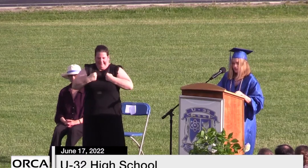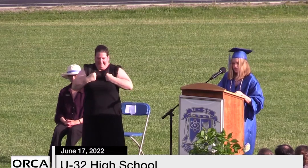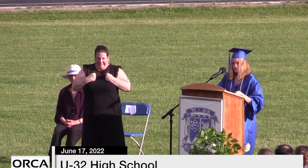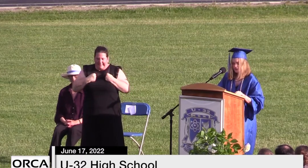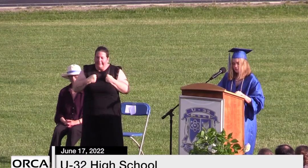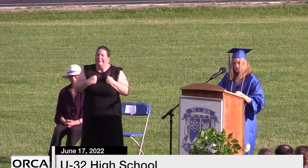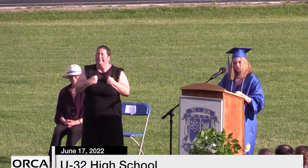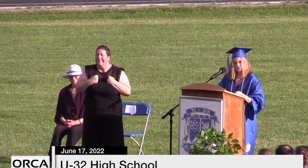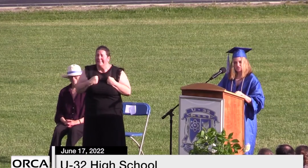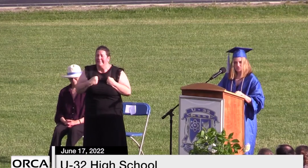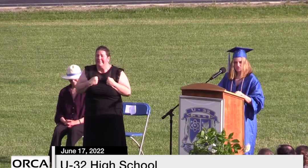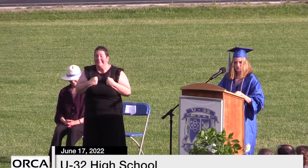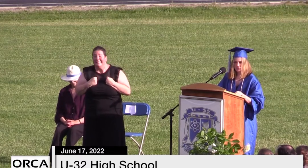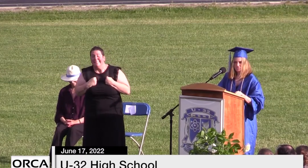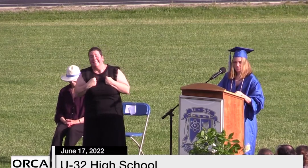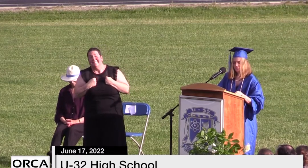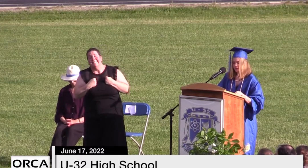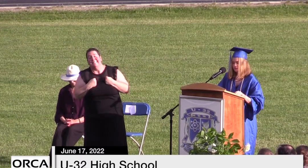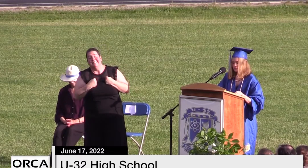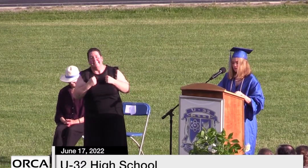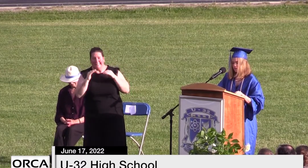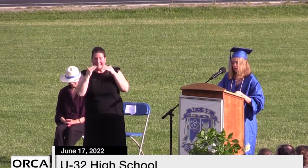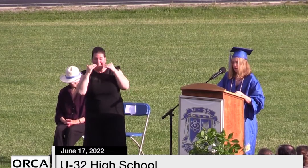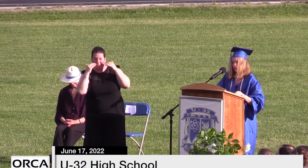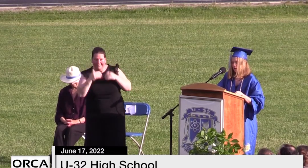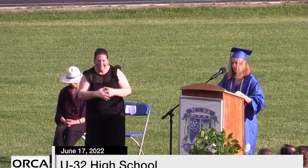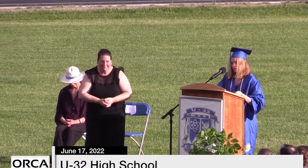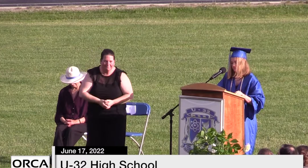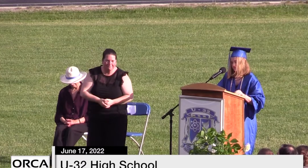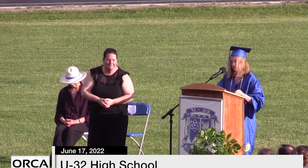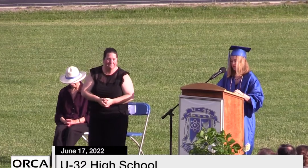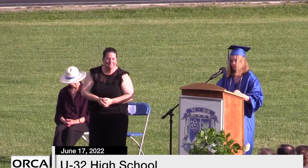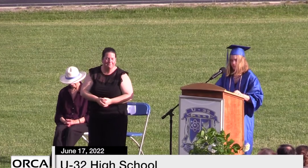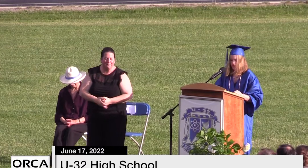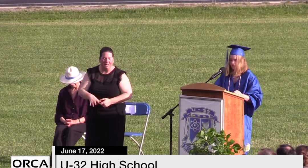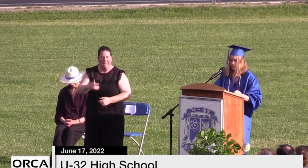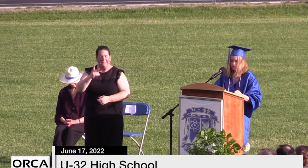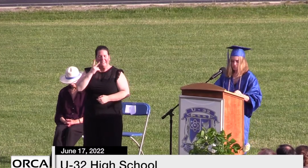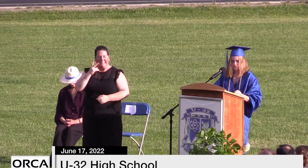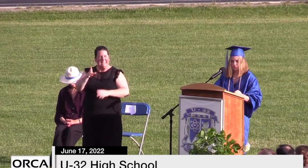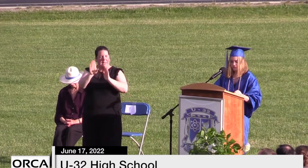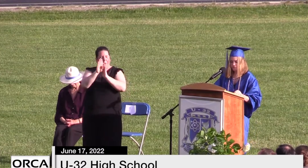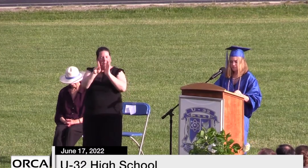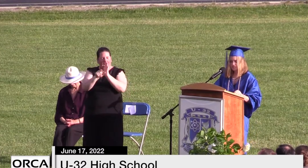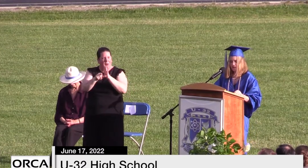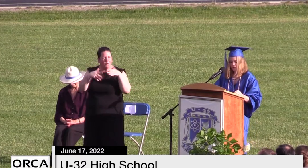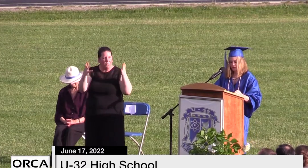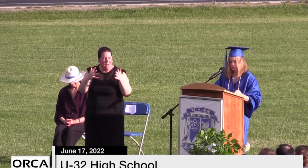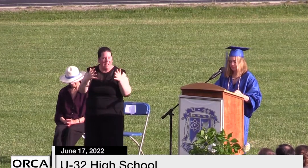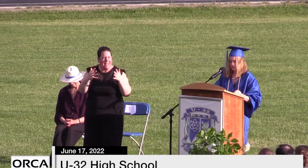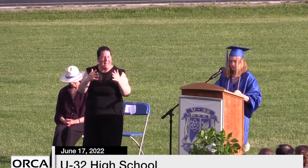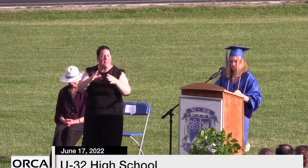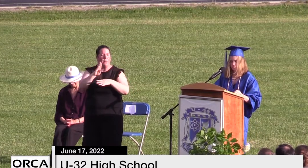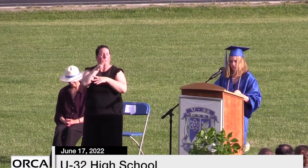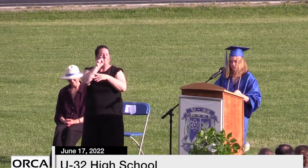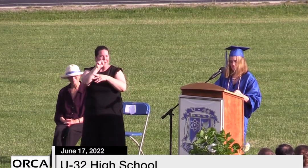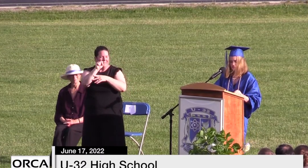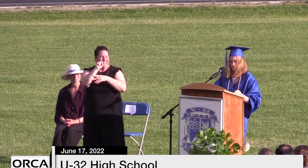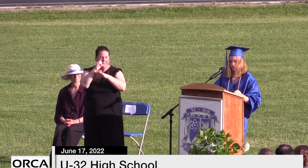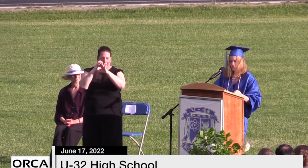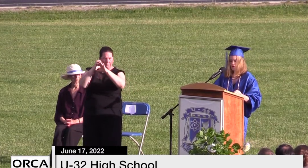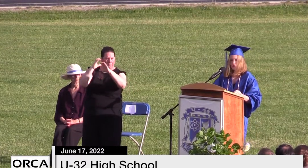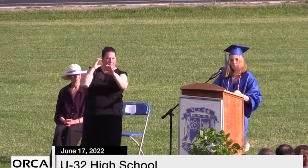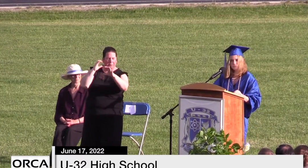me, and a sideways grin stretched across my face. All that was visible in the background was the wavy metallic interior of the